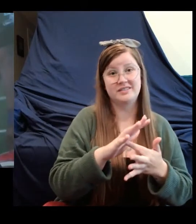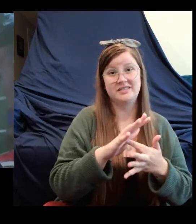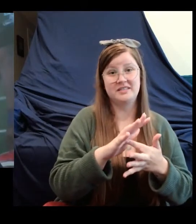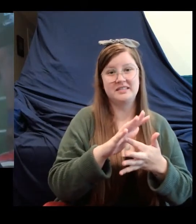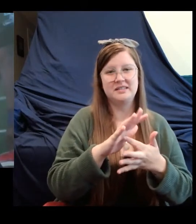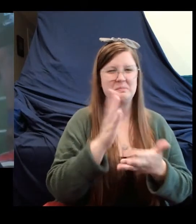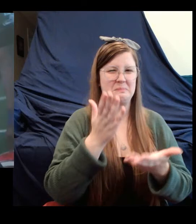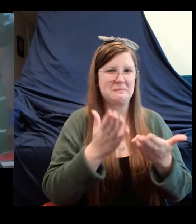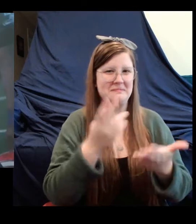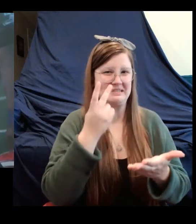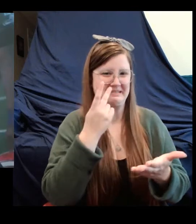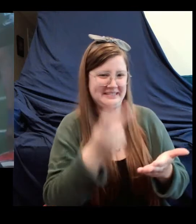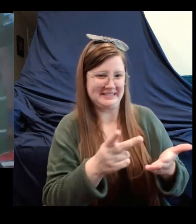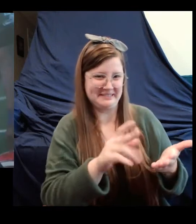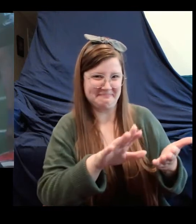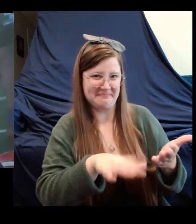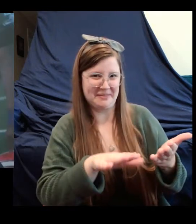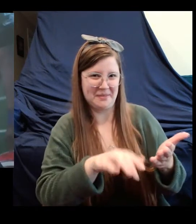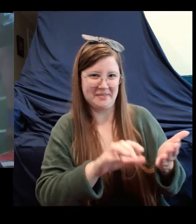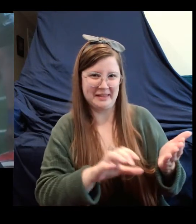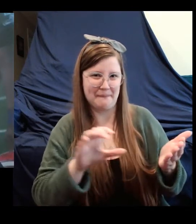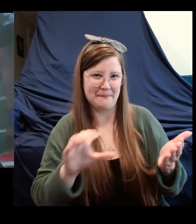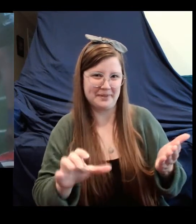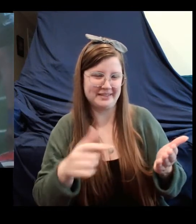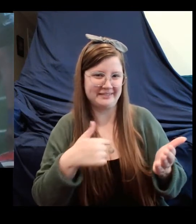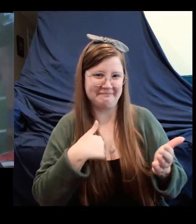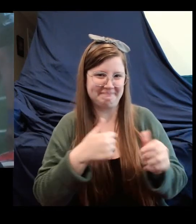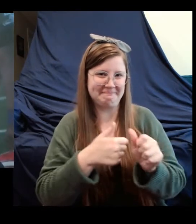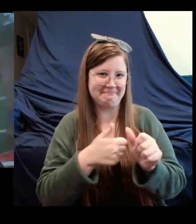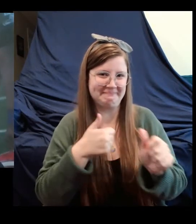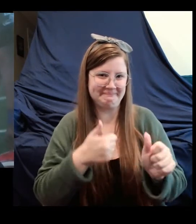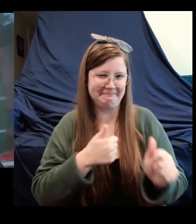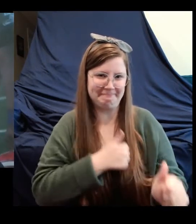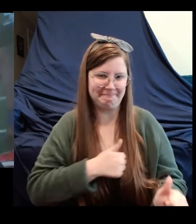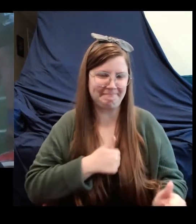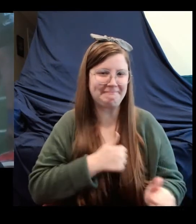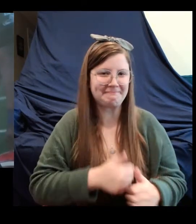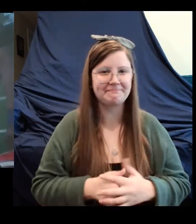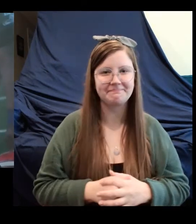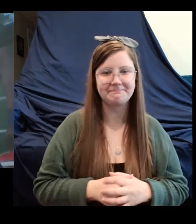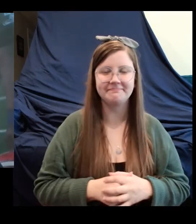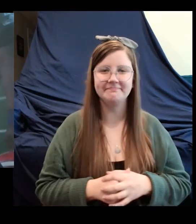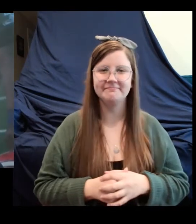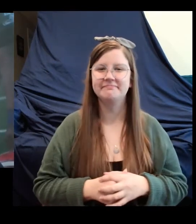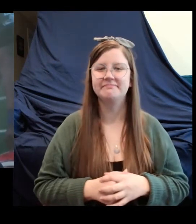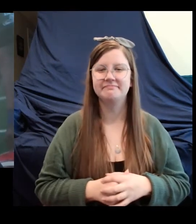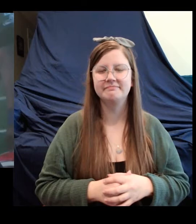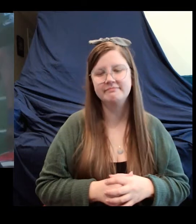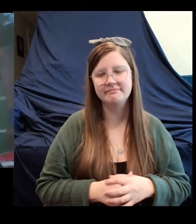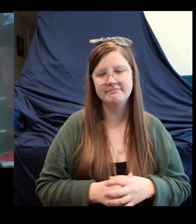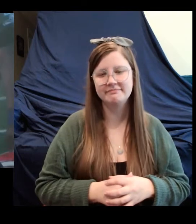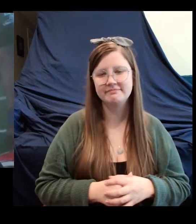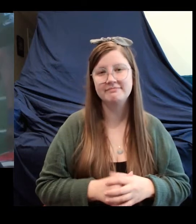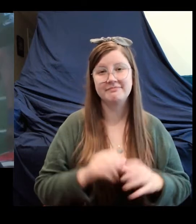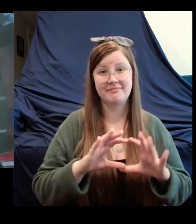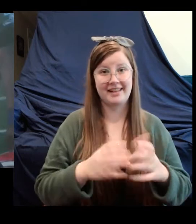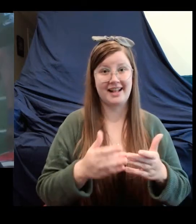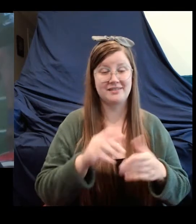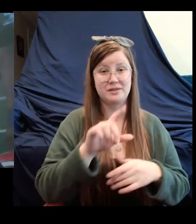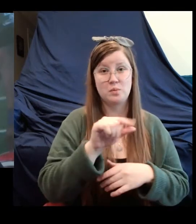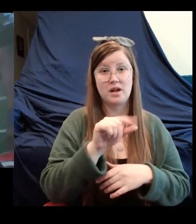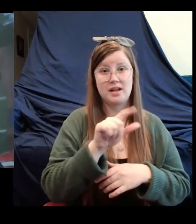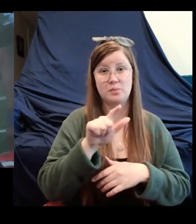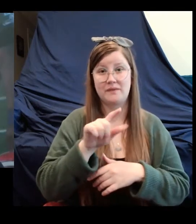Nath, Treasurer Clara Miselli, and Secretary Yvette Osei. Class of 2024, President